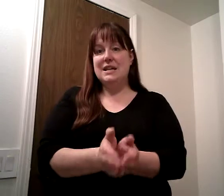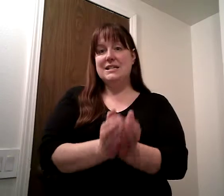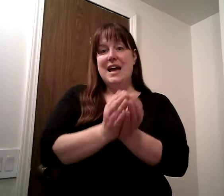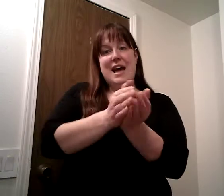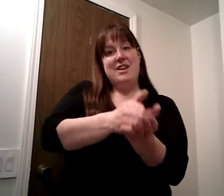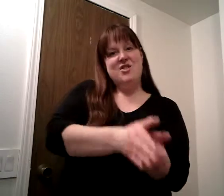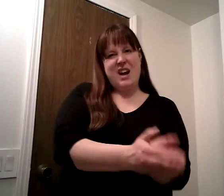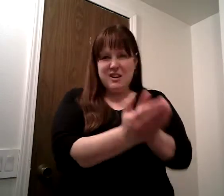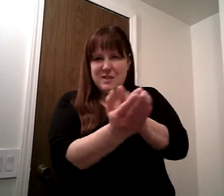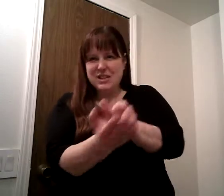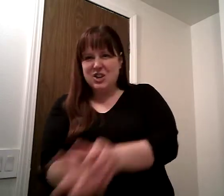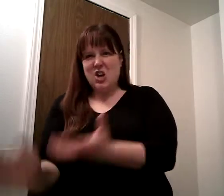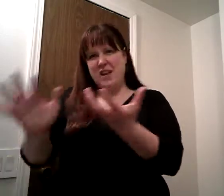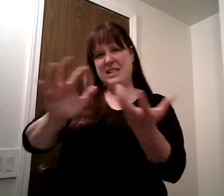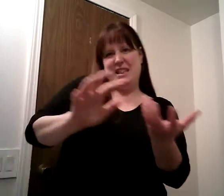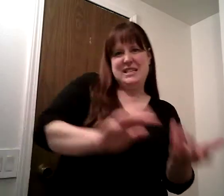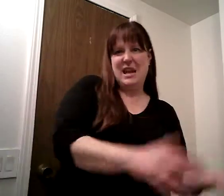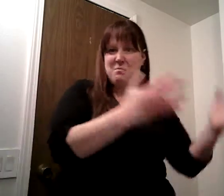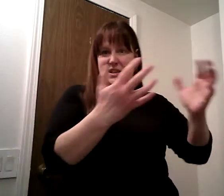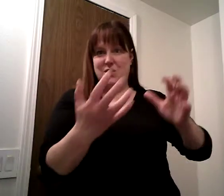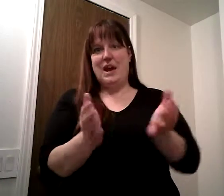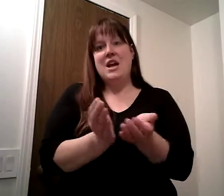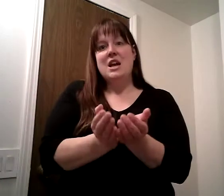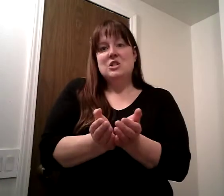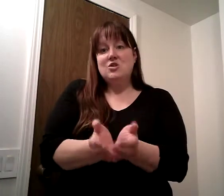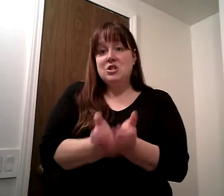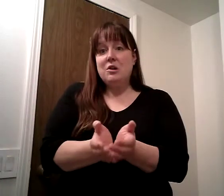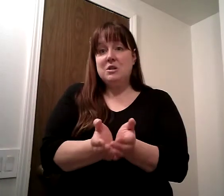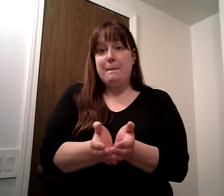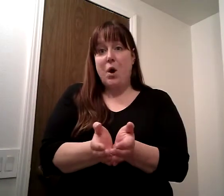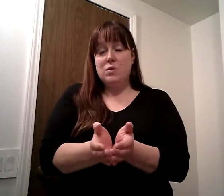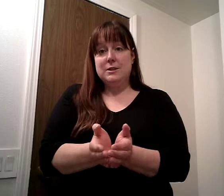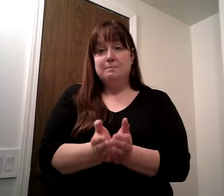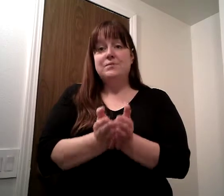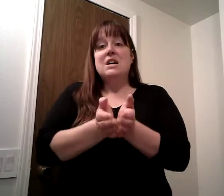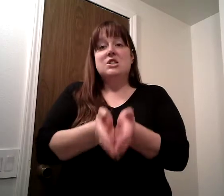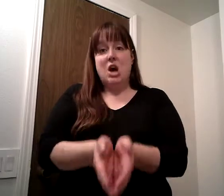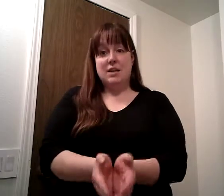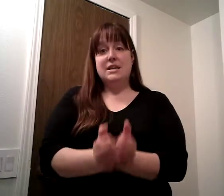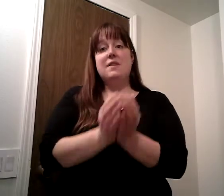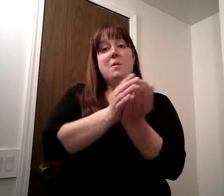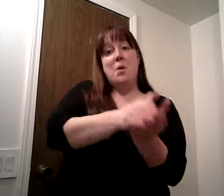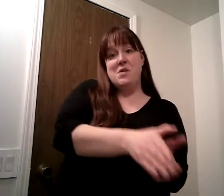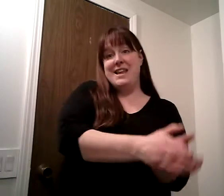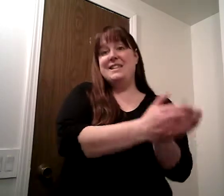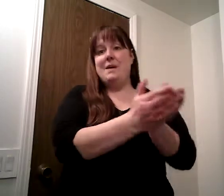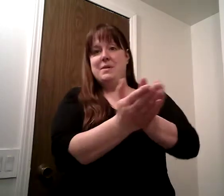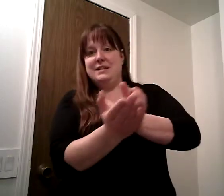seas, and then you can kind of make it start tossing in this tempest, okay? So you start with the boat, tossing the boat in a tempest, and then